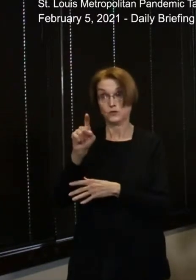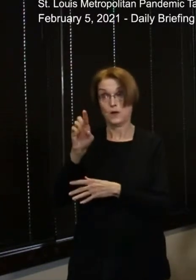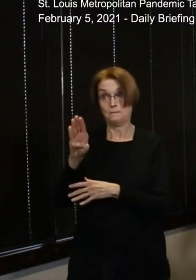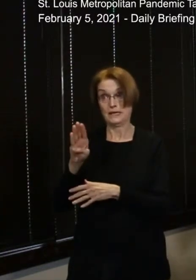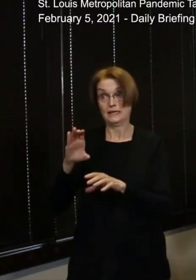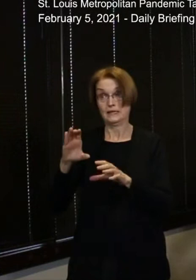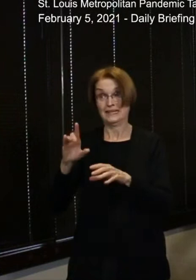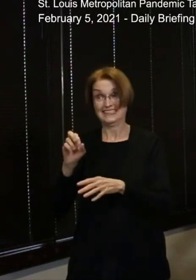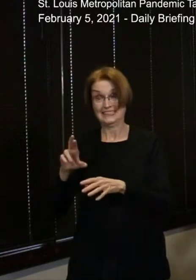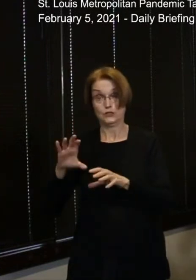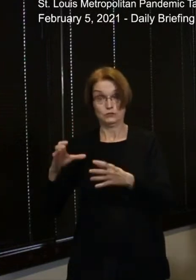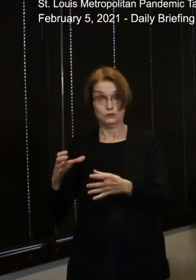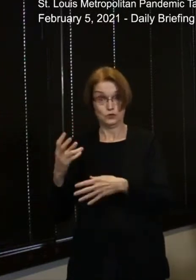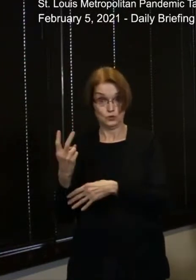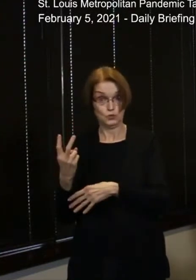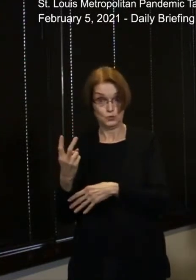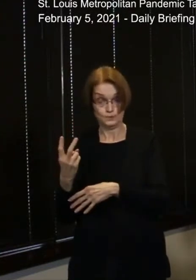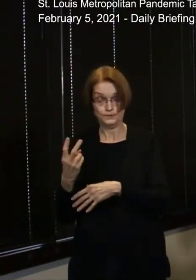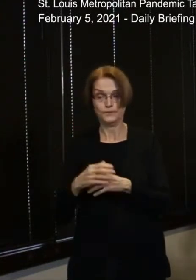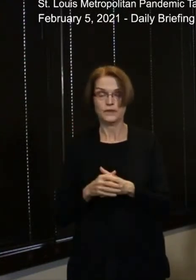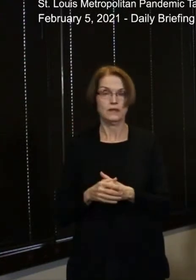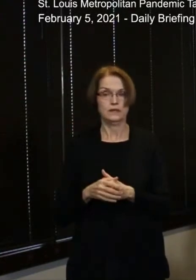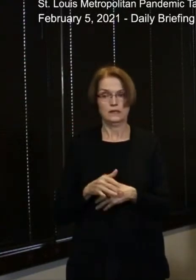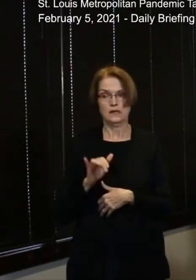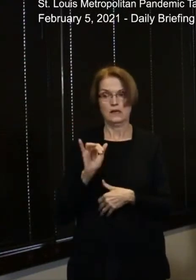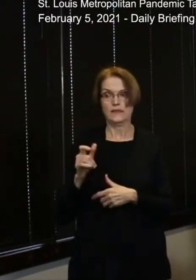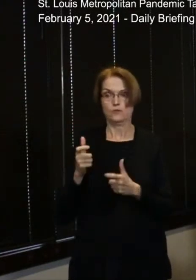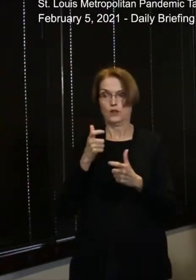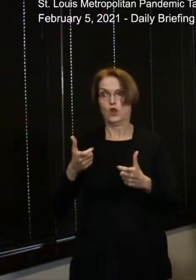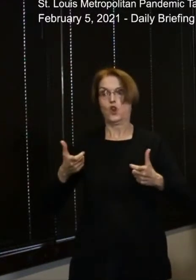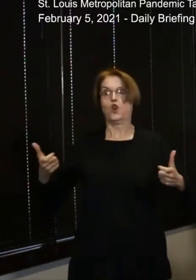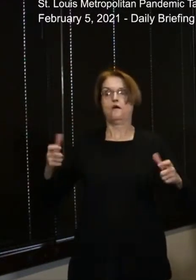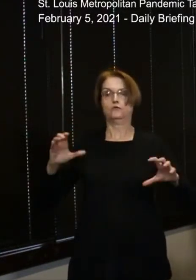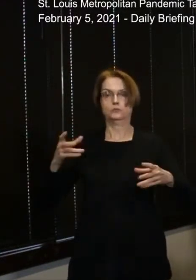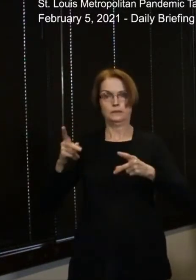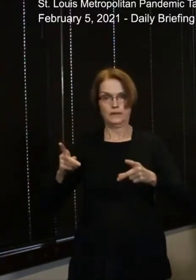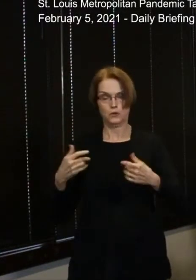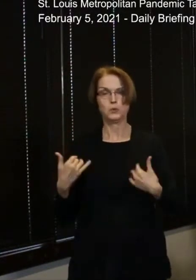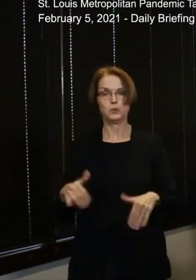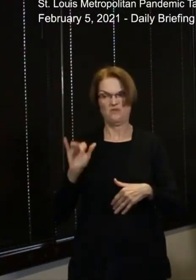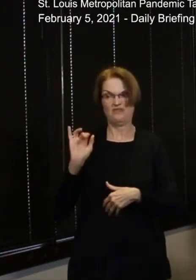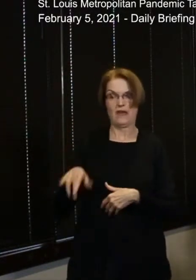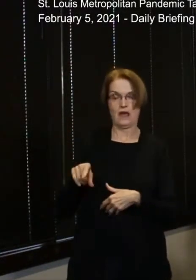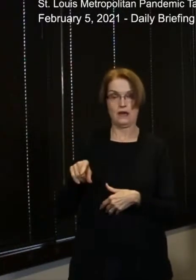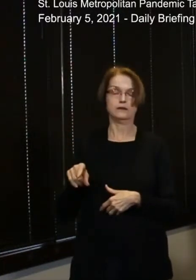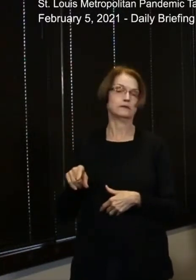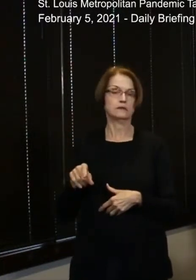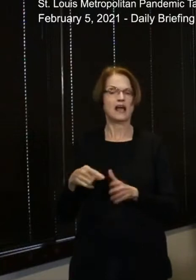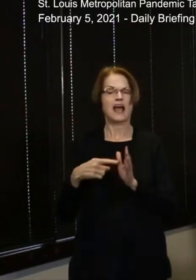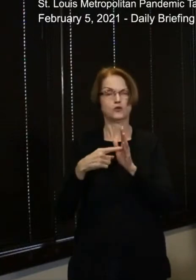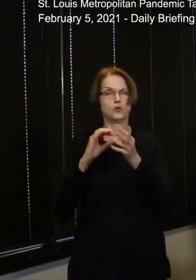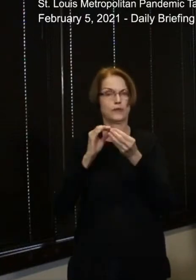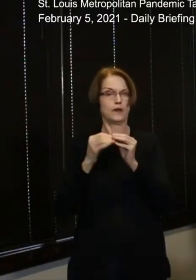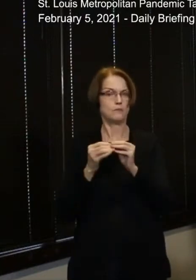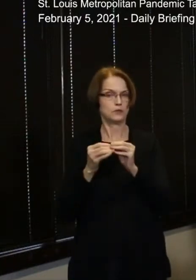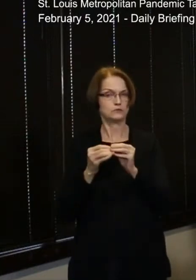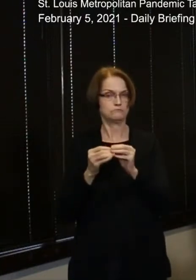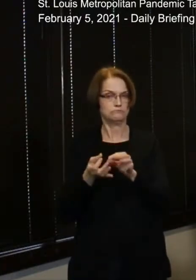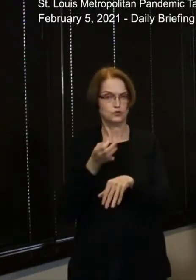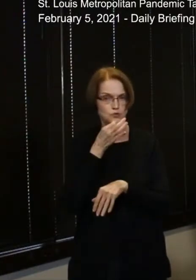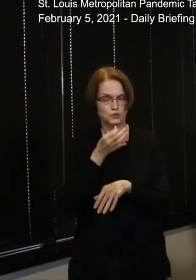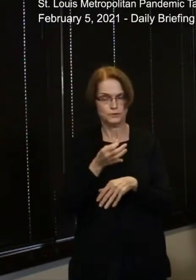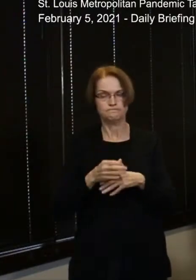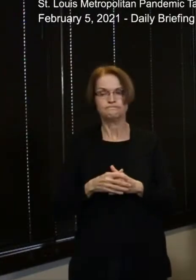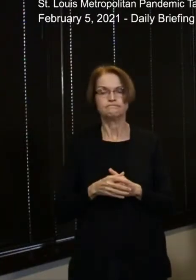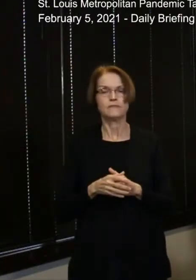1B tier 2 is that really large population that we're talking about. And I'm going to show you some numbers here in just a